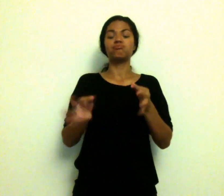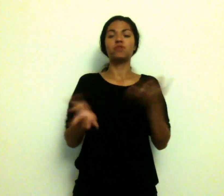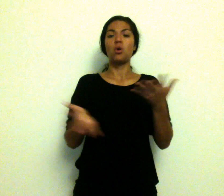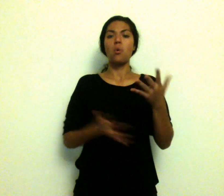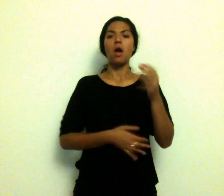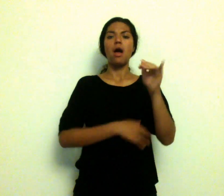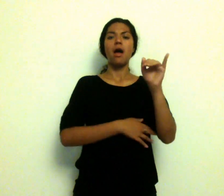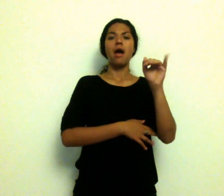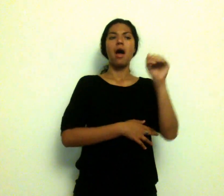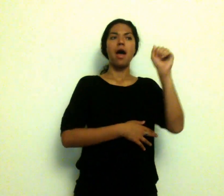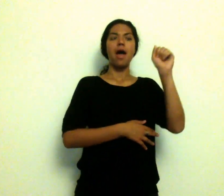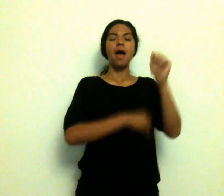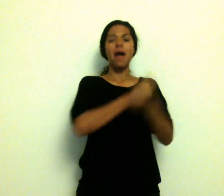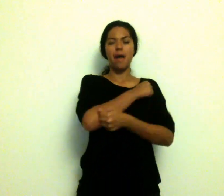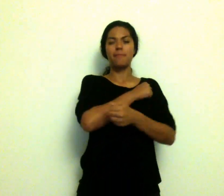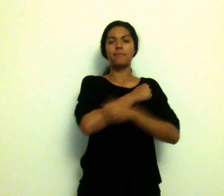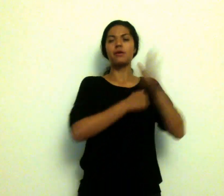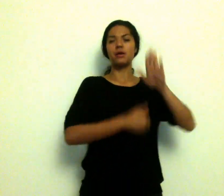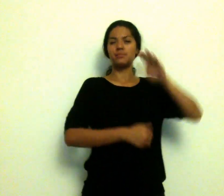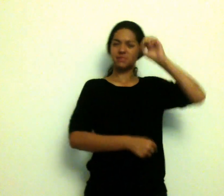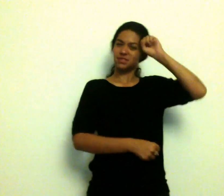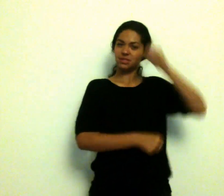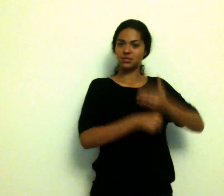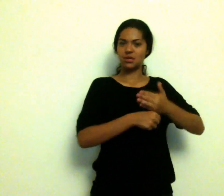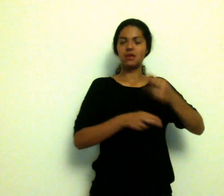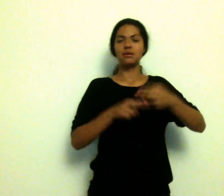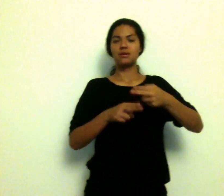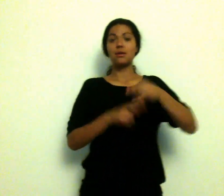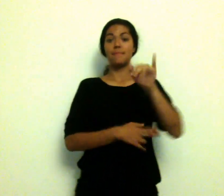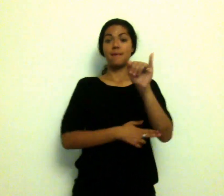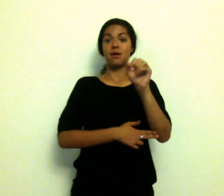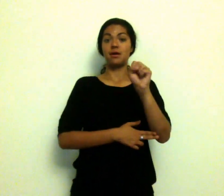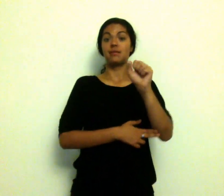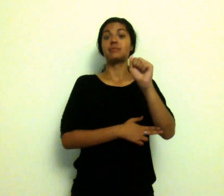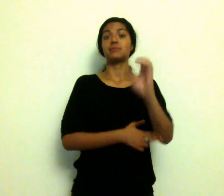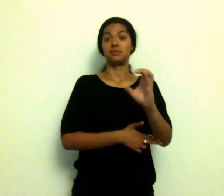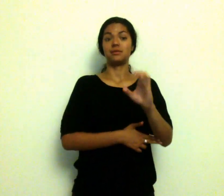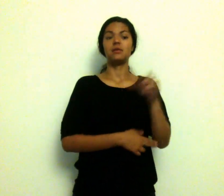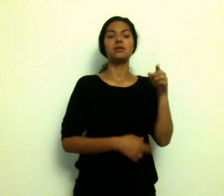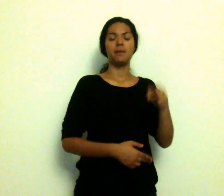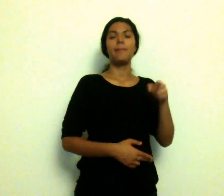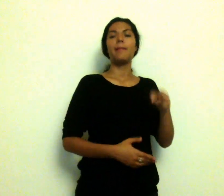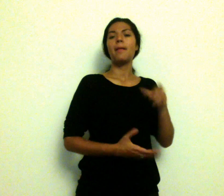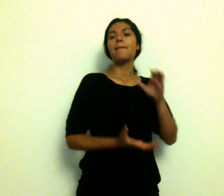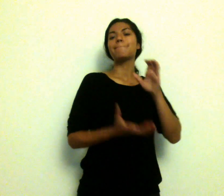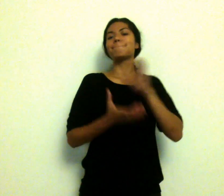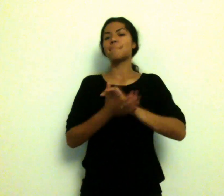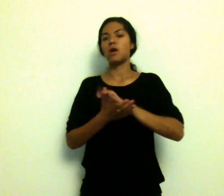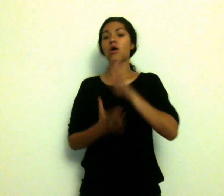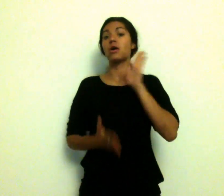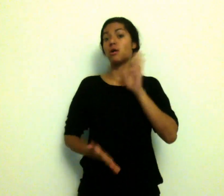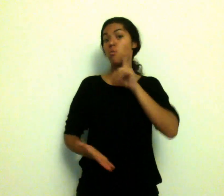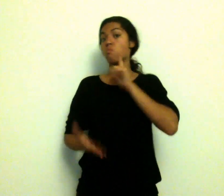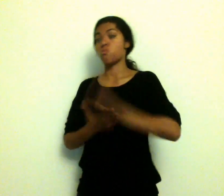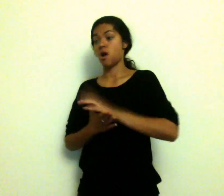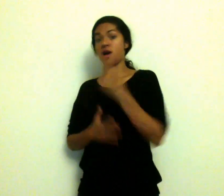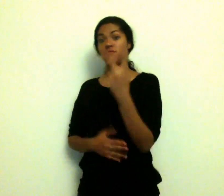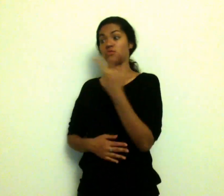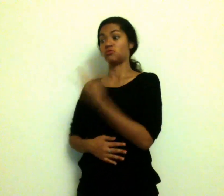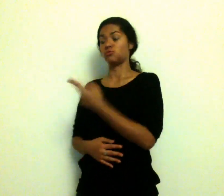40 years old when he married Rebekah, daughter of Bethuel the Aramean from Padan Aram, and sister of Laban